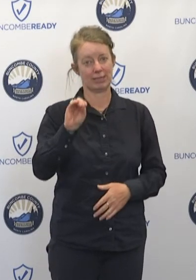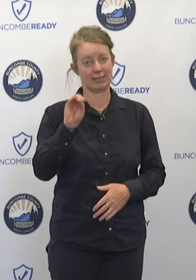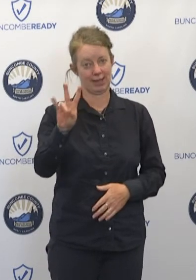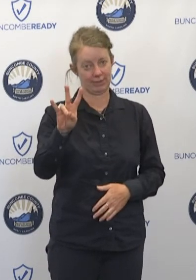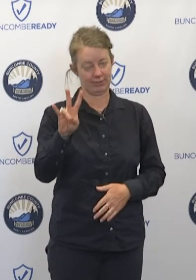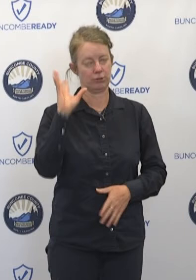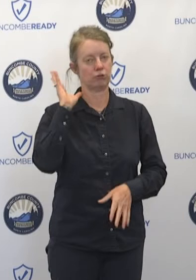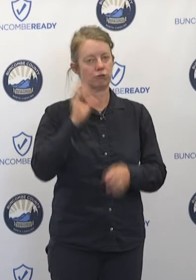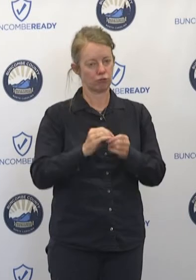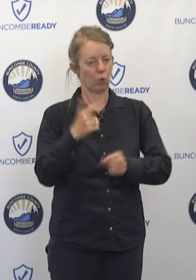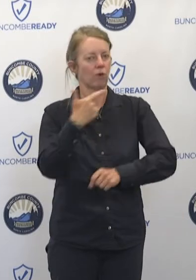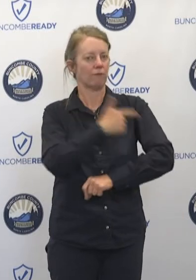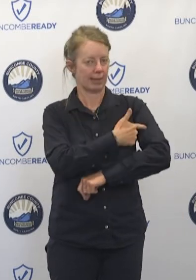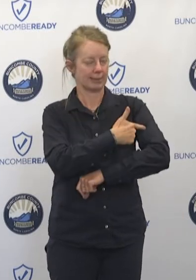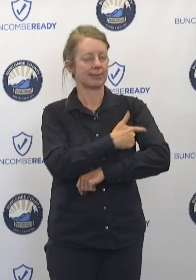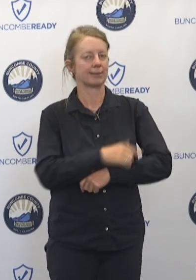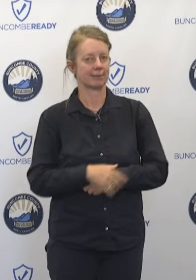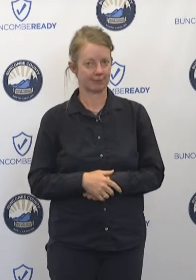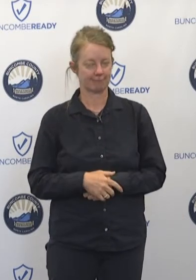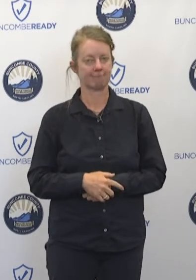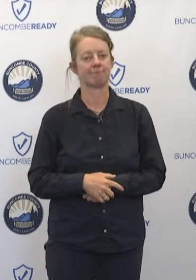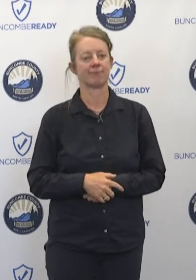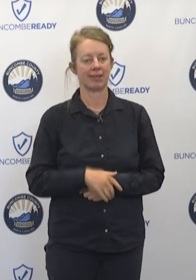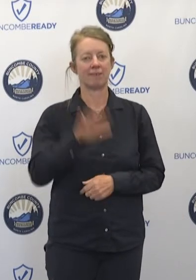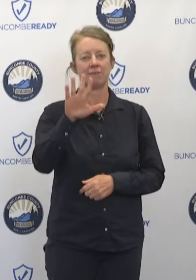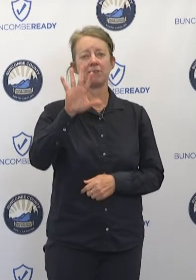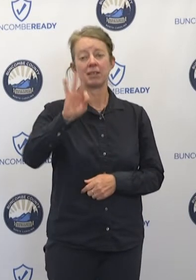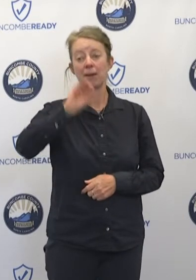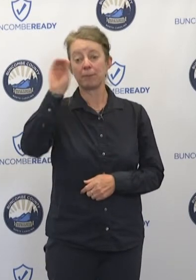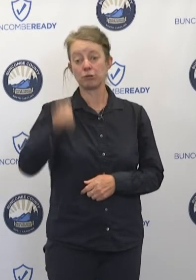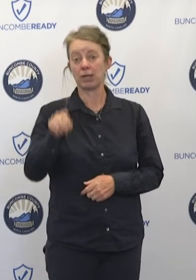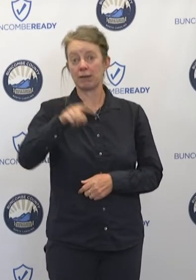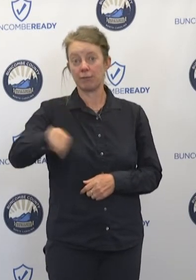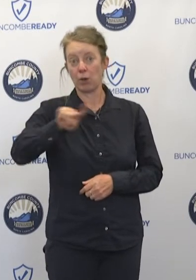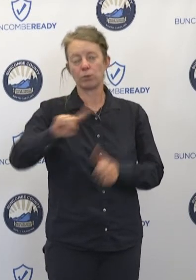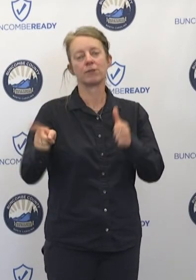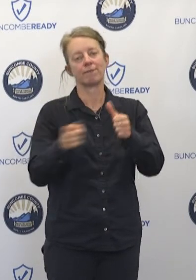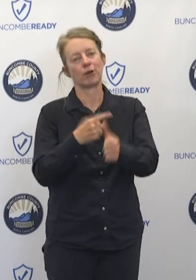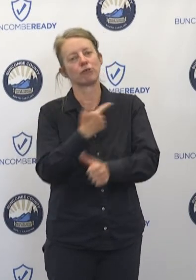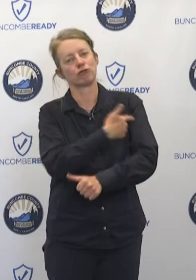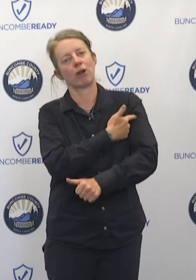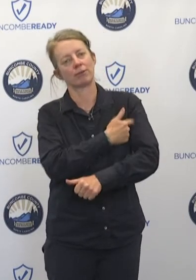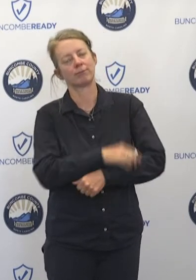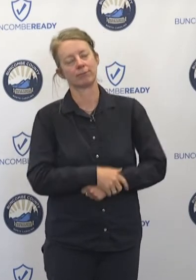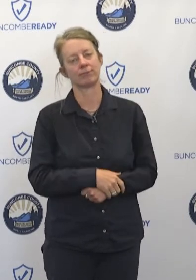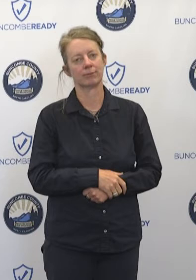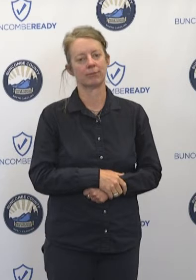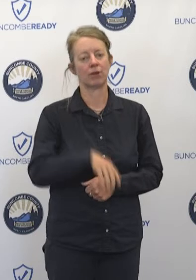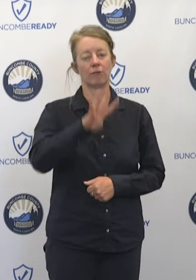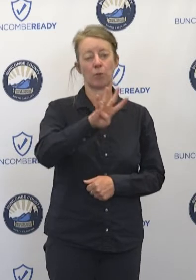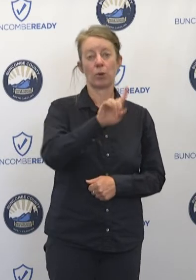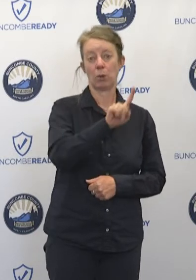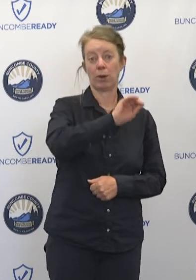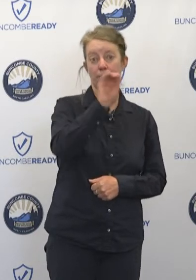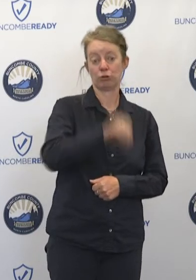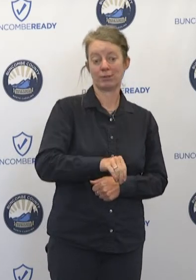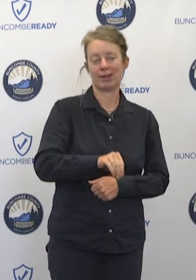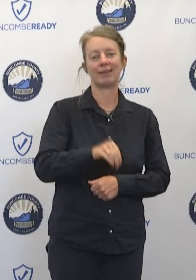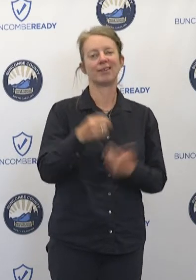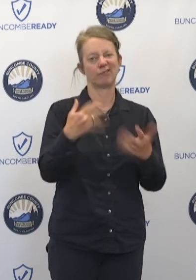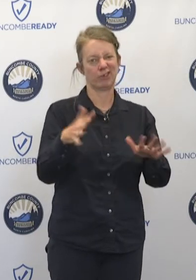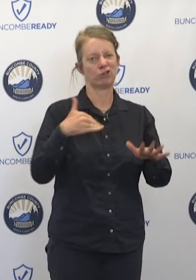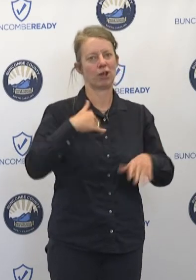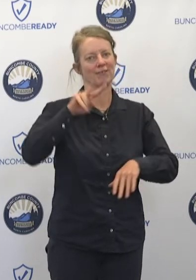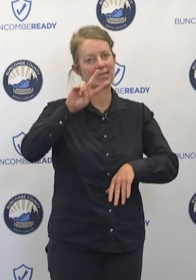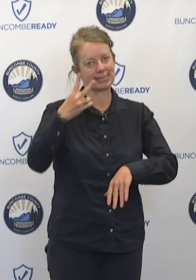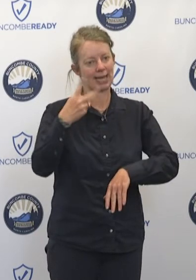58,707 total vaccine doses. 59% of these are first doses, and 41% of these are second